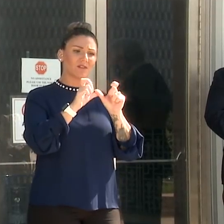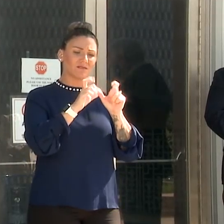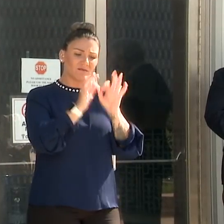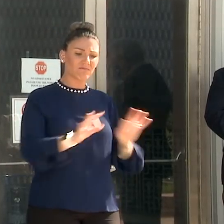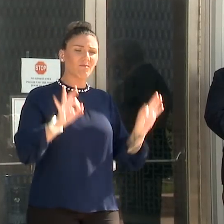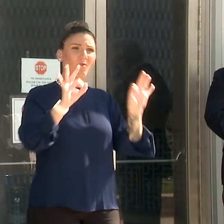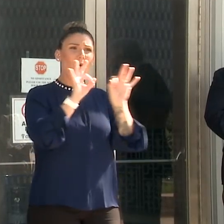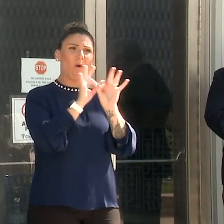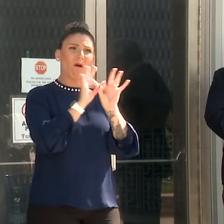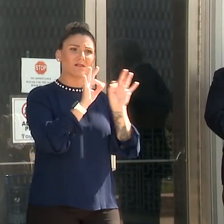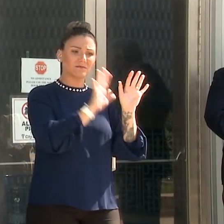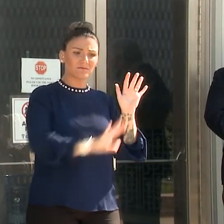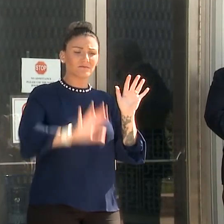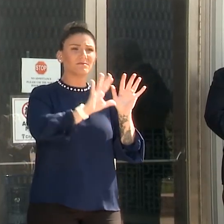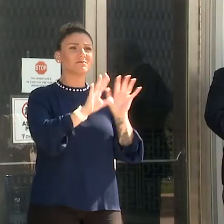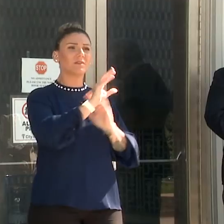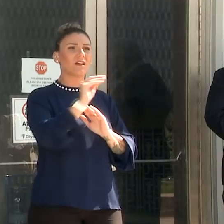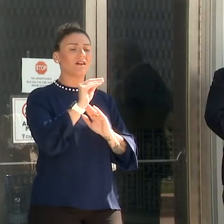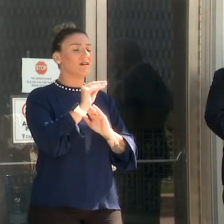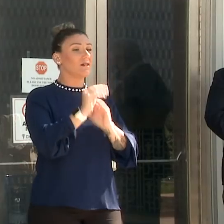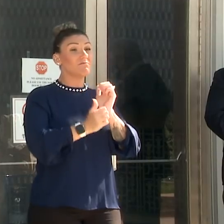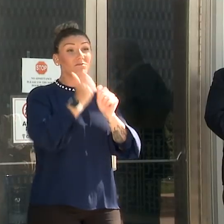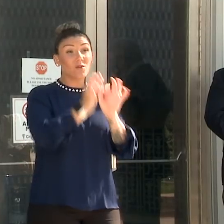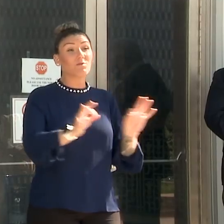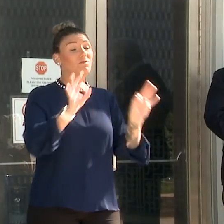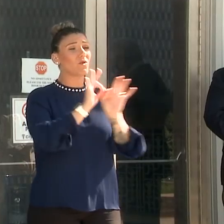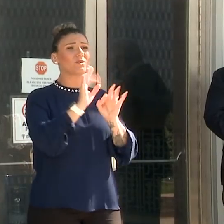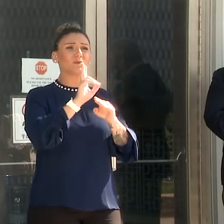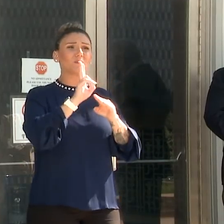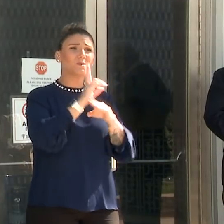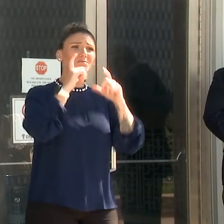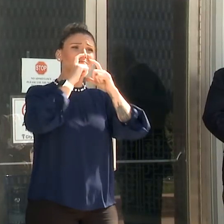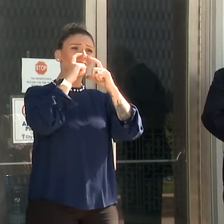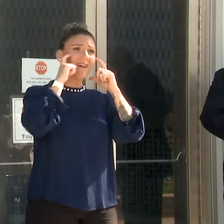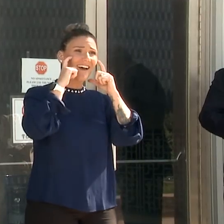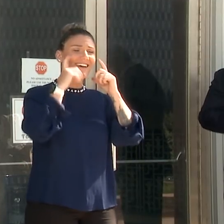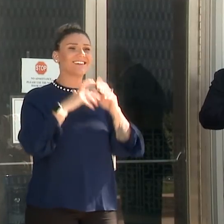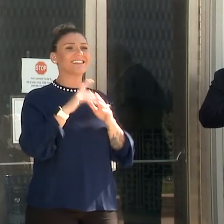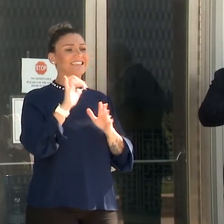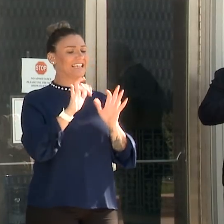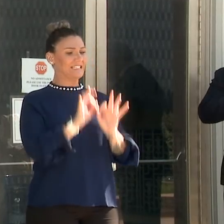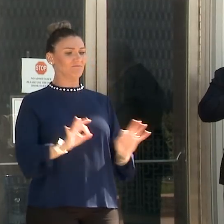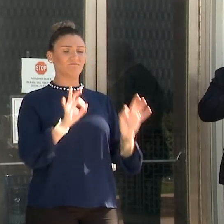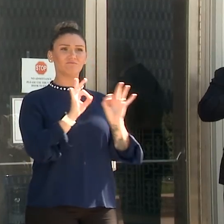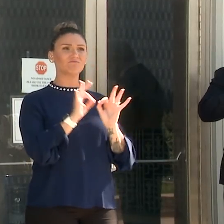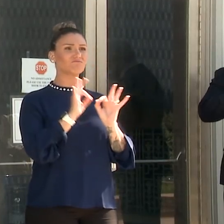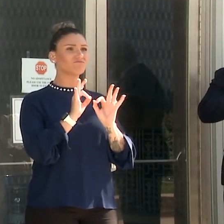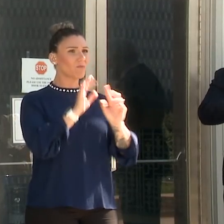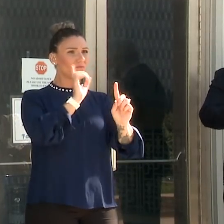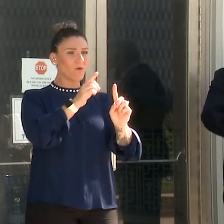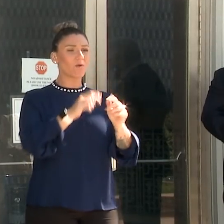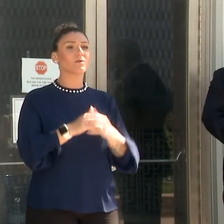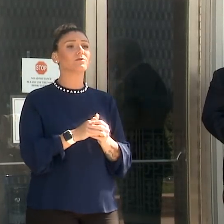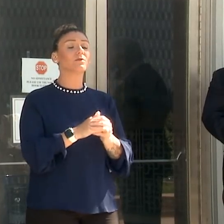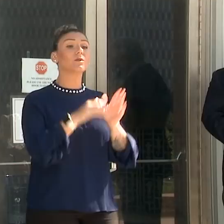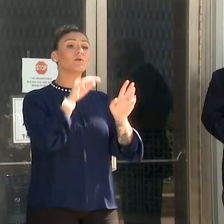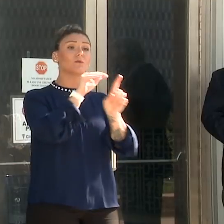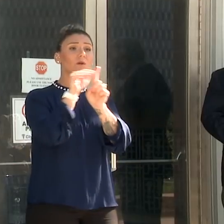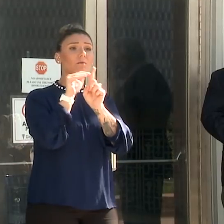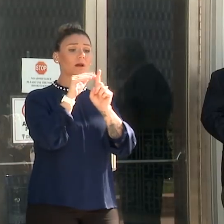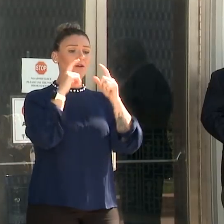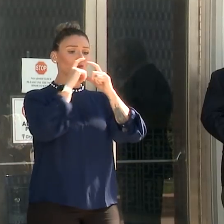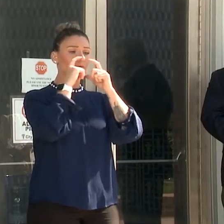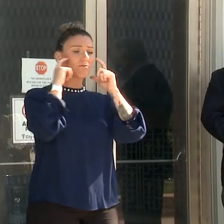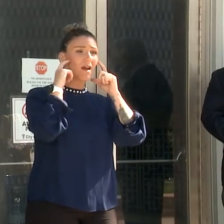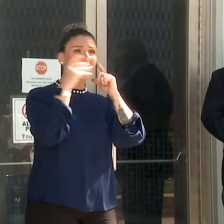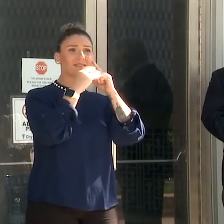spacing, and more than anything, to the fullest extent possible, to wear masks. That will be essential for us. As a reminder, masks